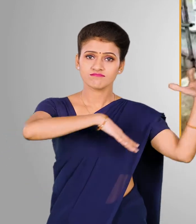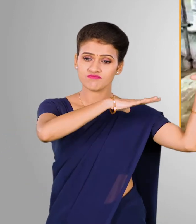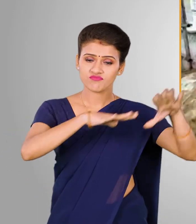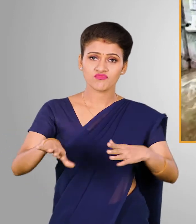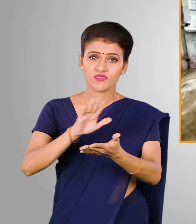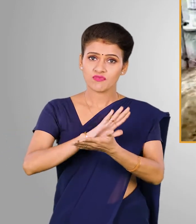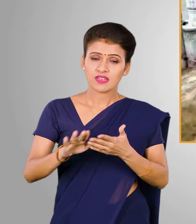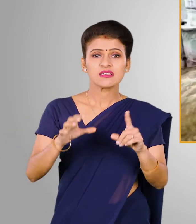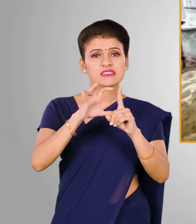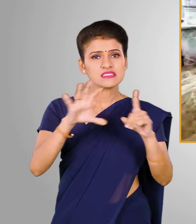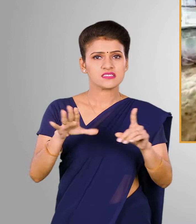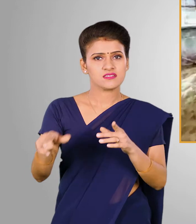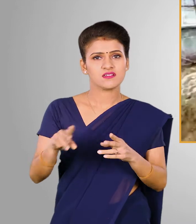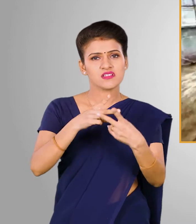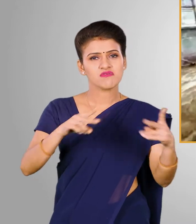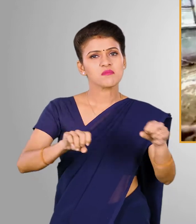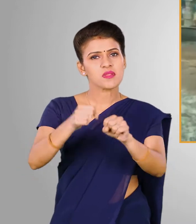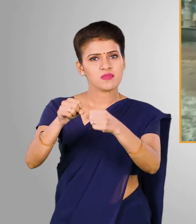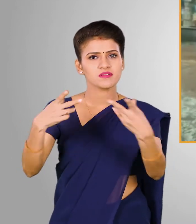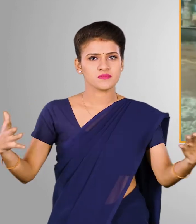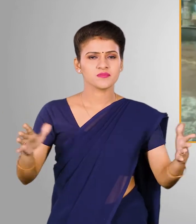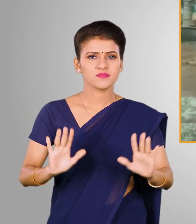Floods cause a lot of damage and destruction.